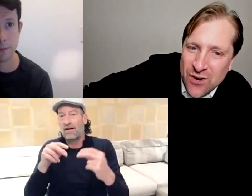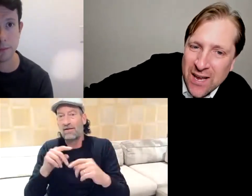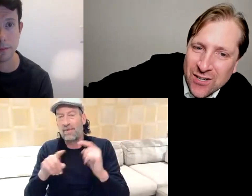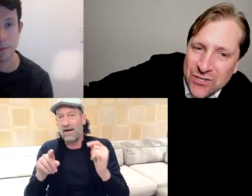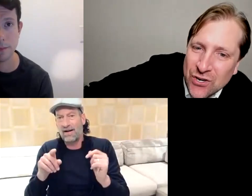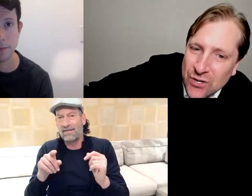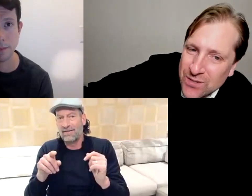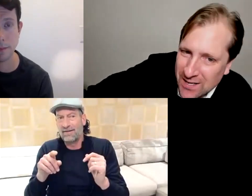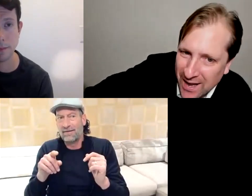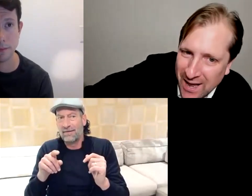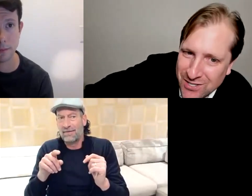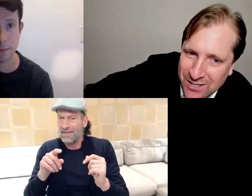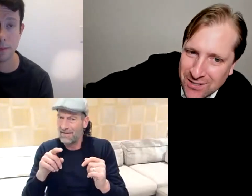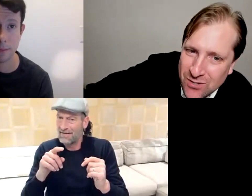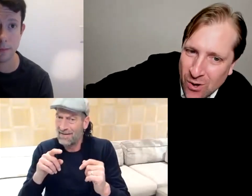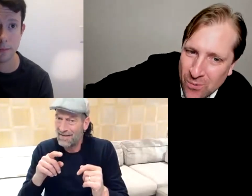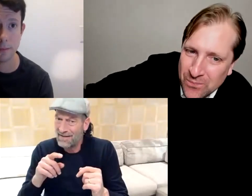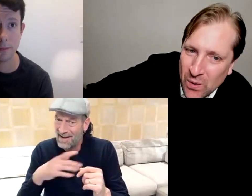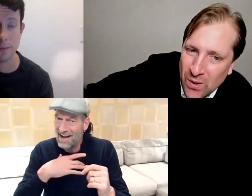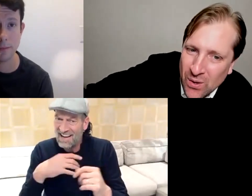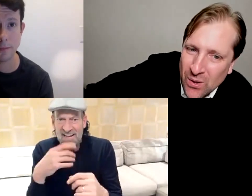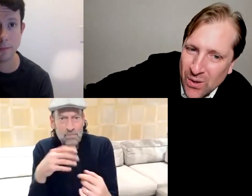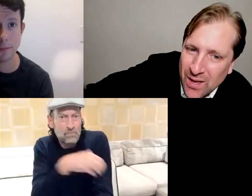most hearing actors aren't used to that, actually. So